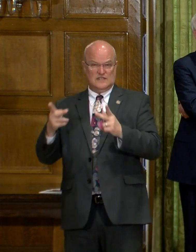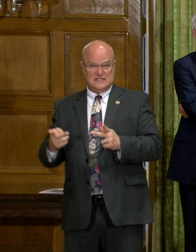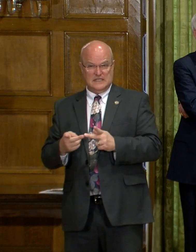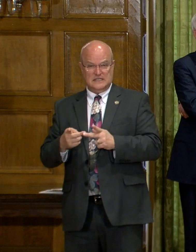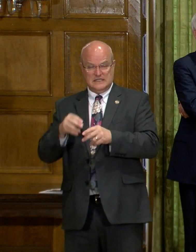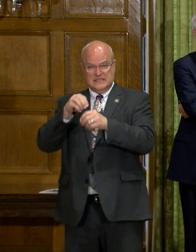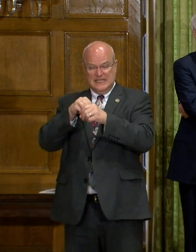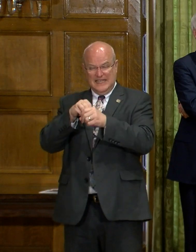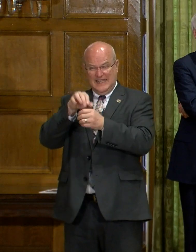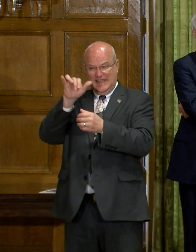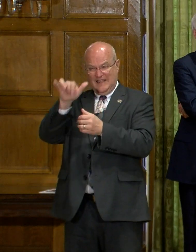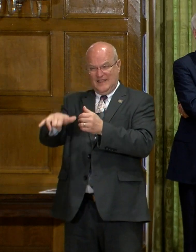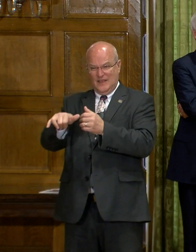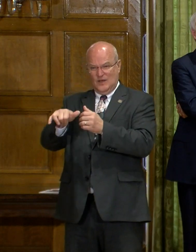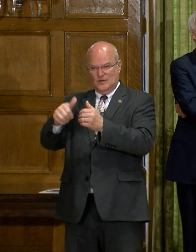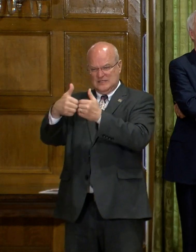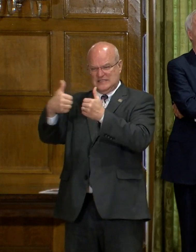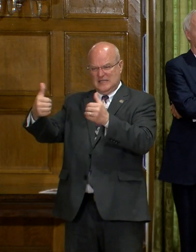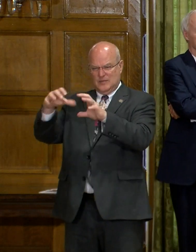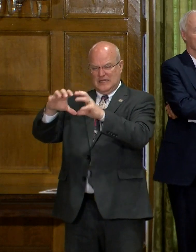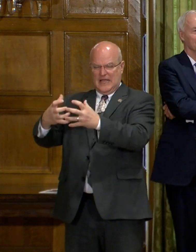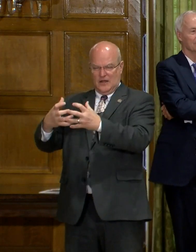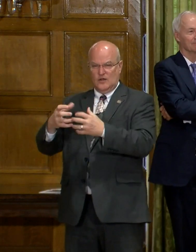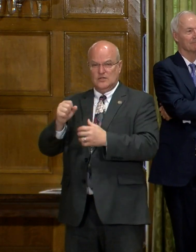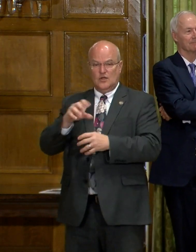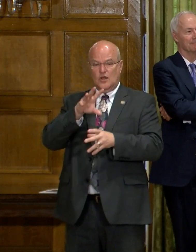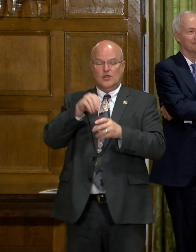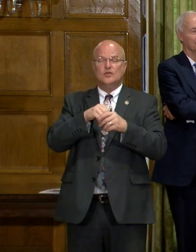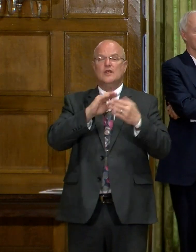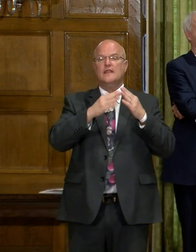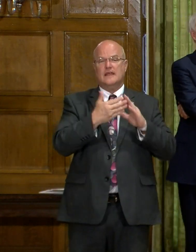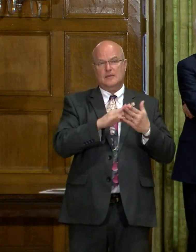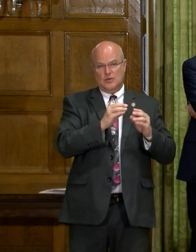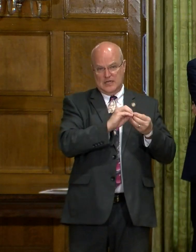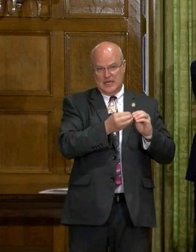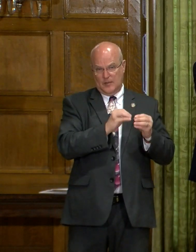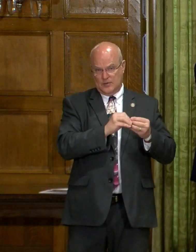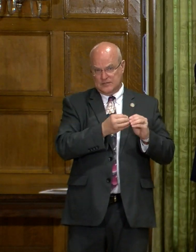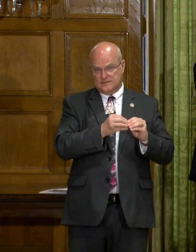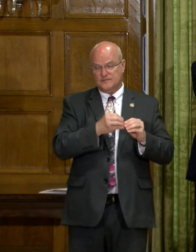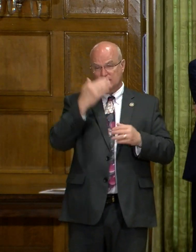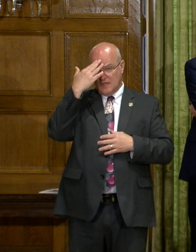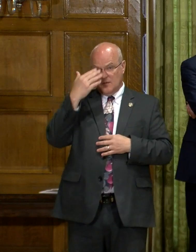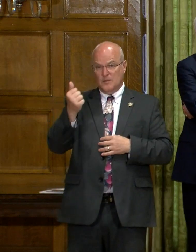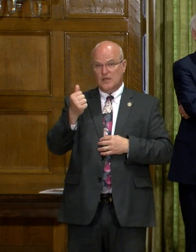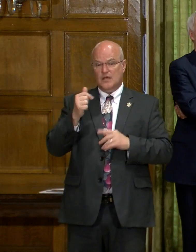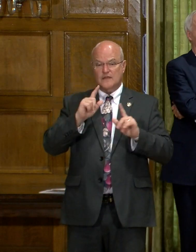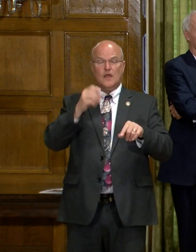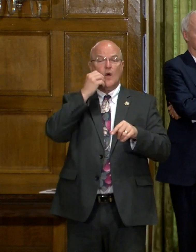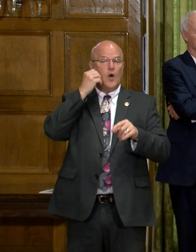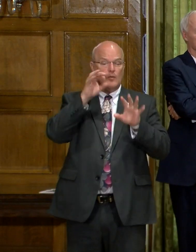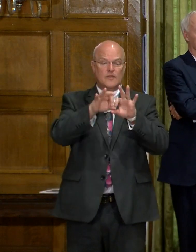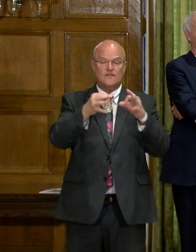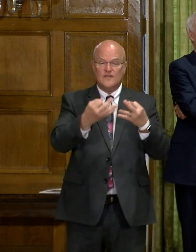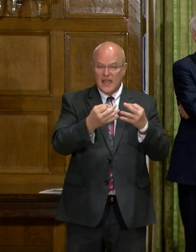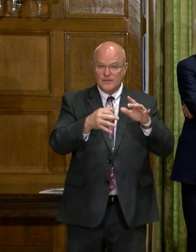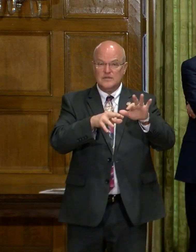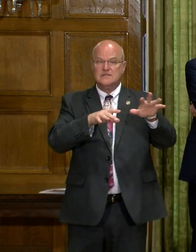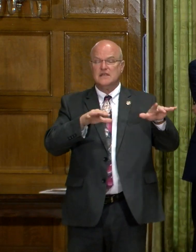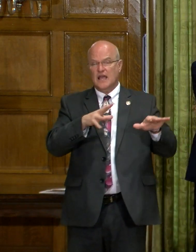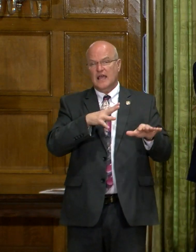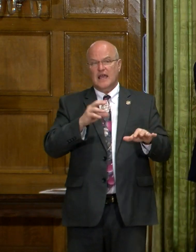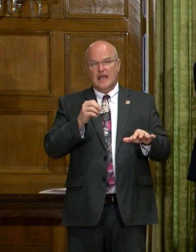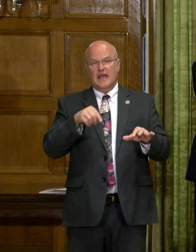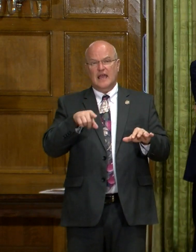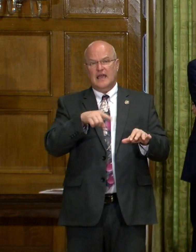facilities in those separate categories. So they're included in the community numbers because they go home to their families and they